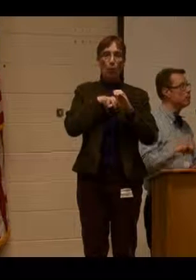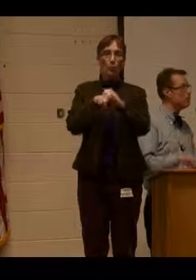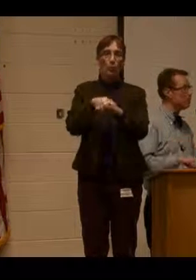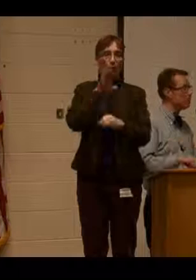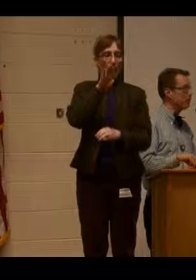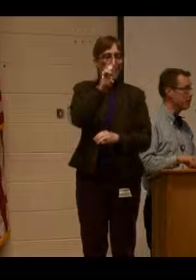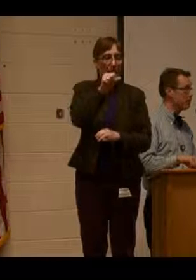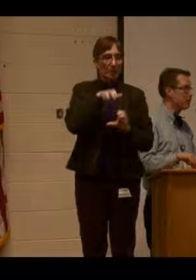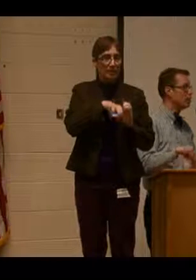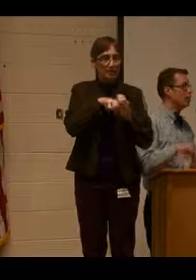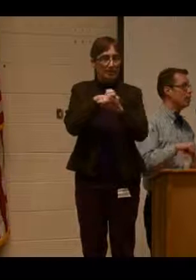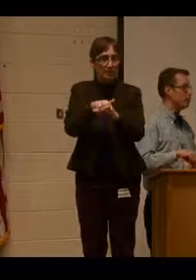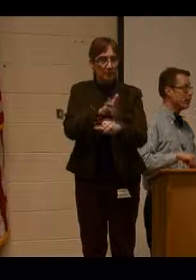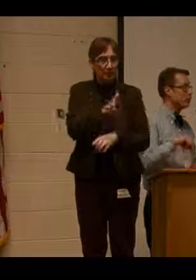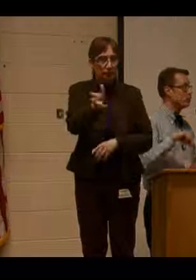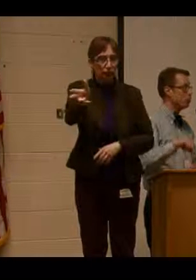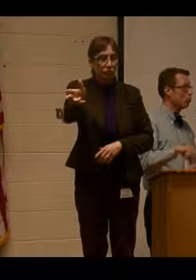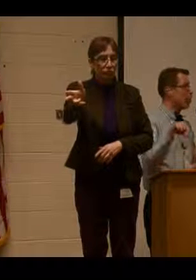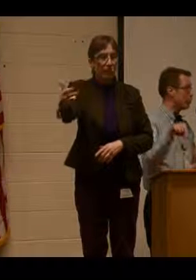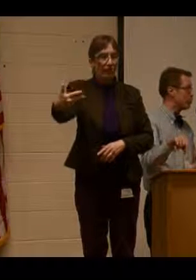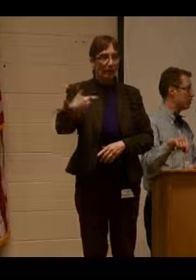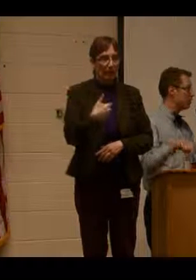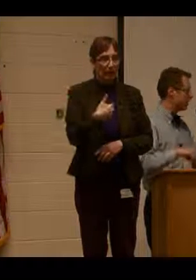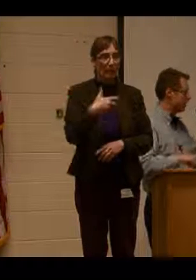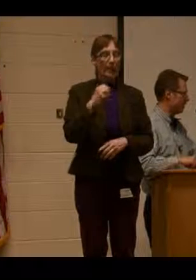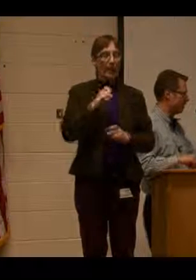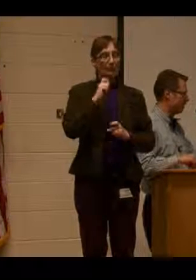in doing that themselves. Is that,